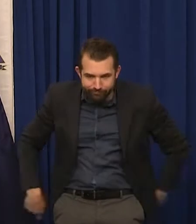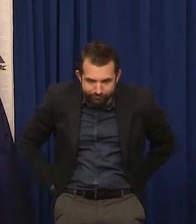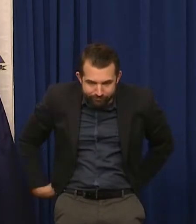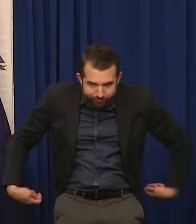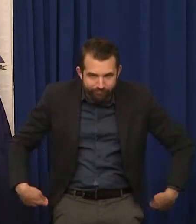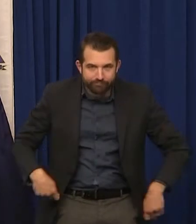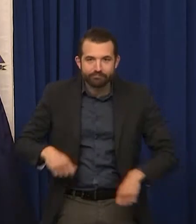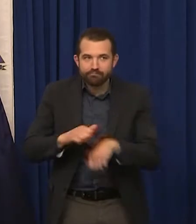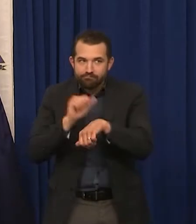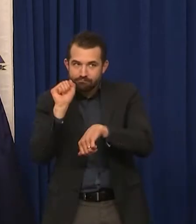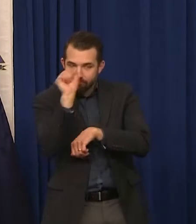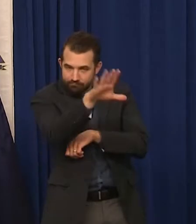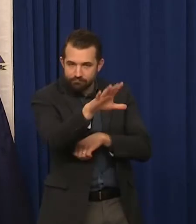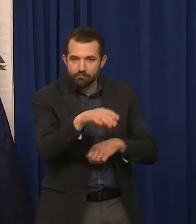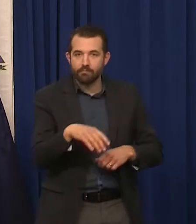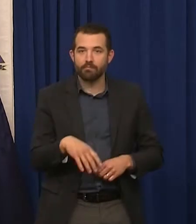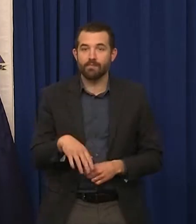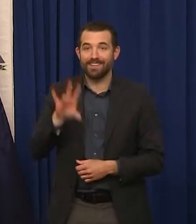7,400 gloves,